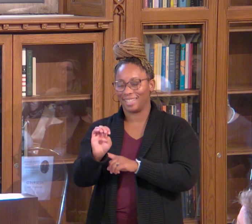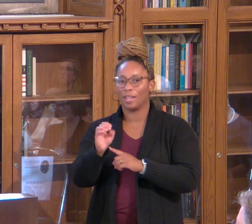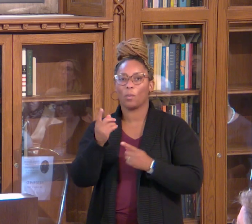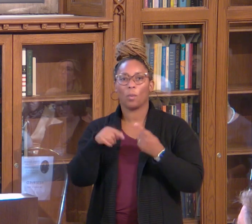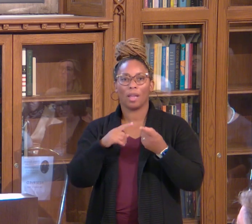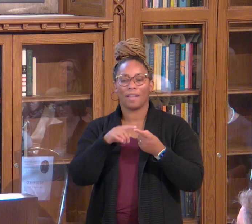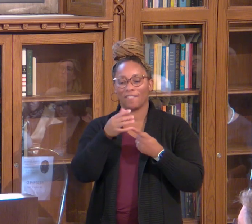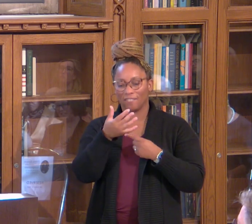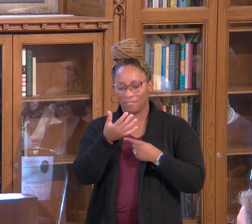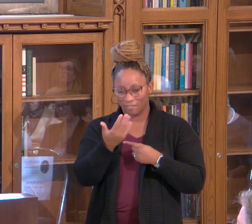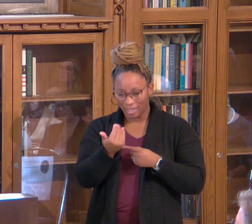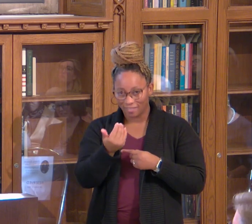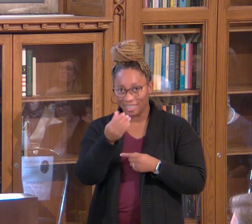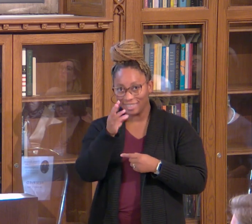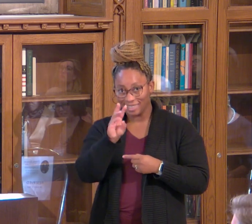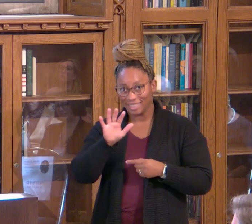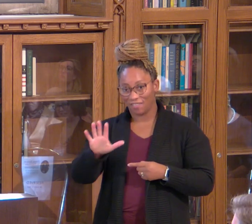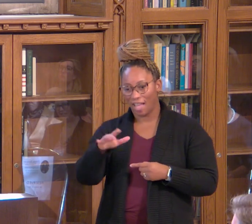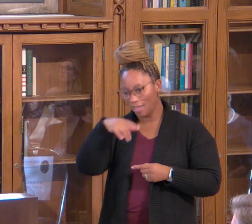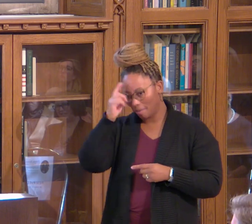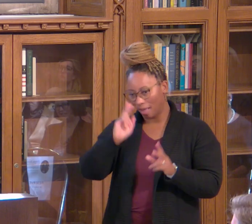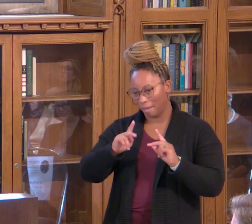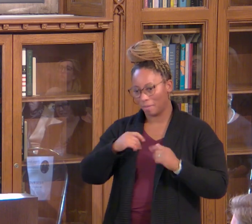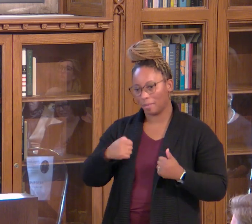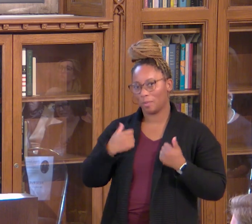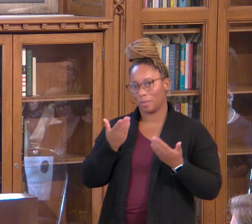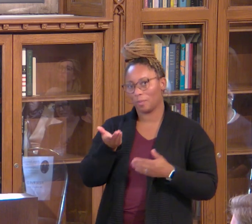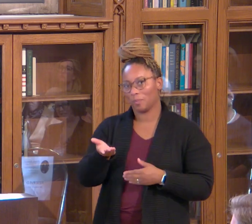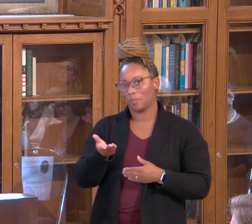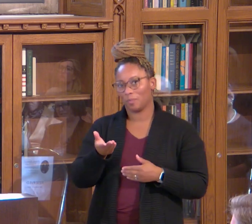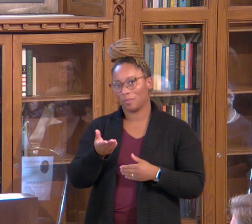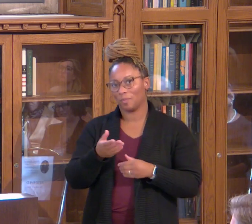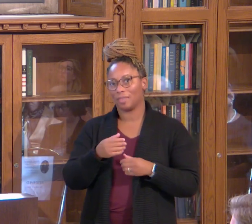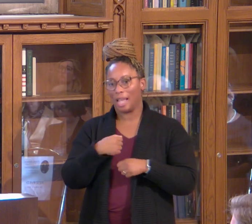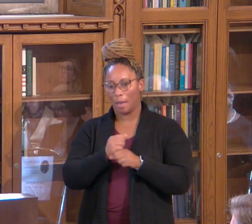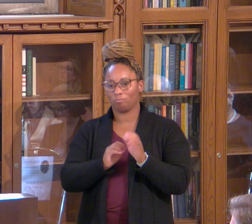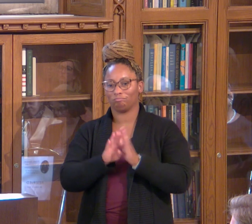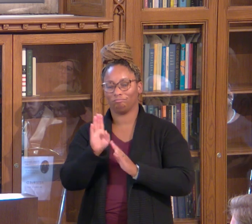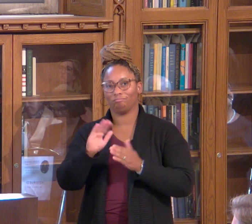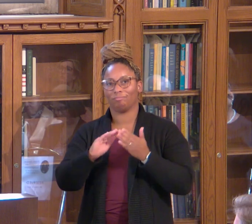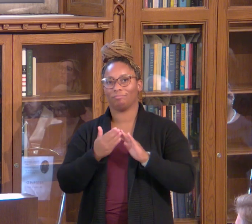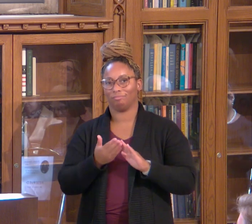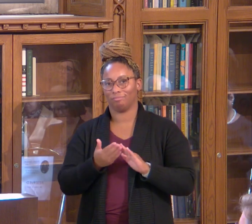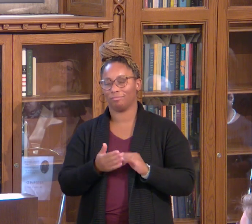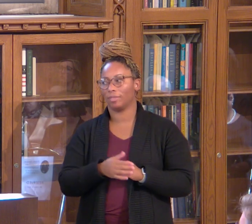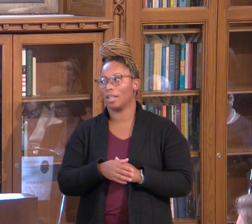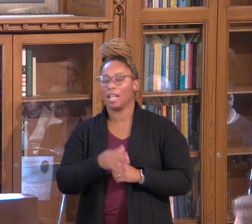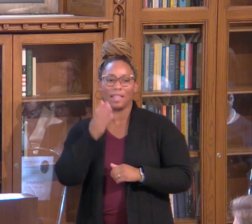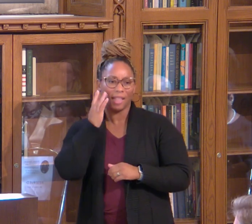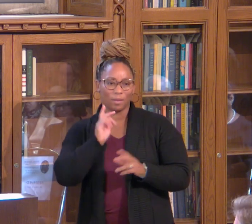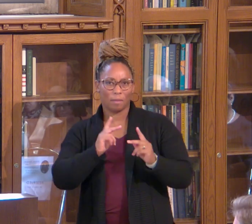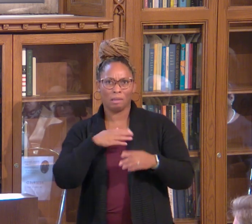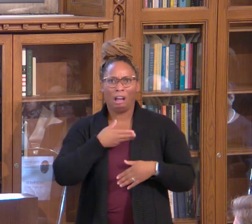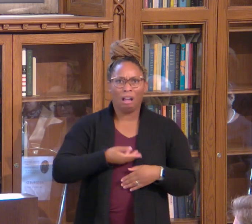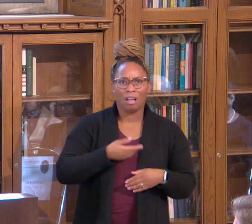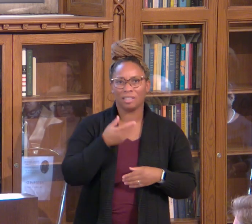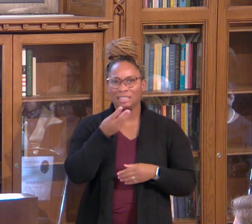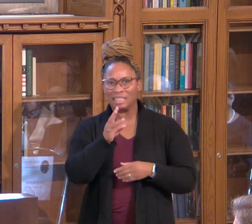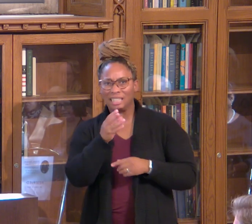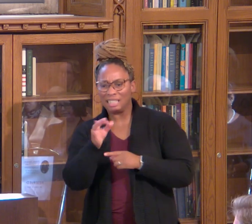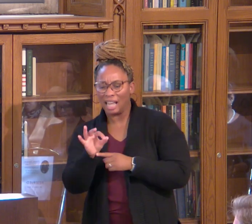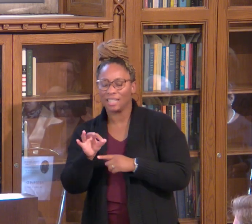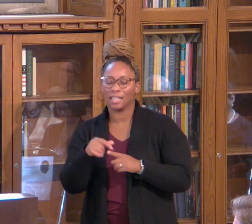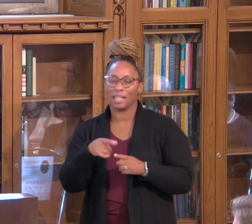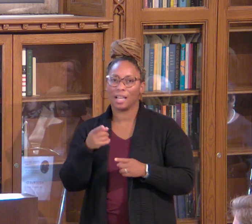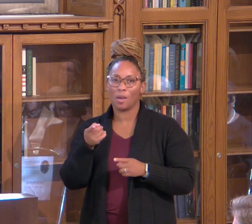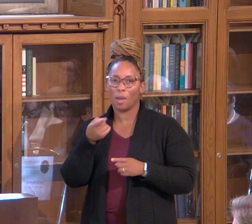1565 and black people were present in the making of that City that's why when people get all upset about 1619 one of